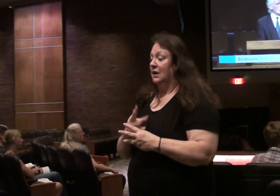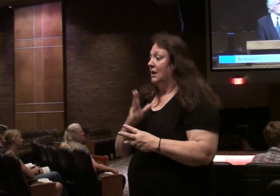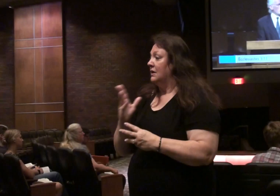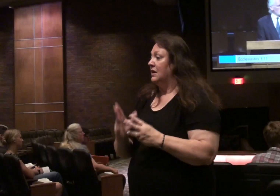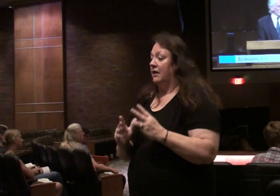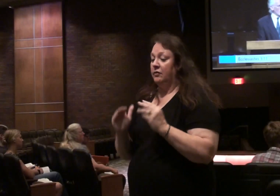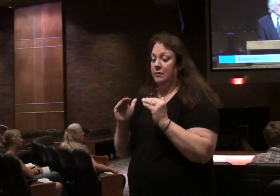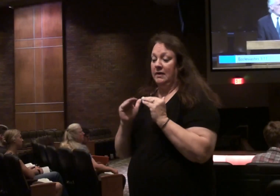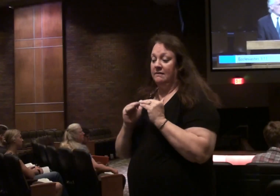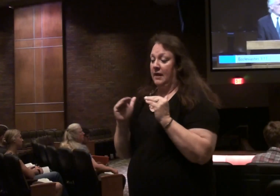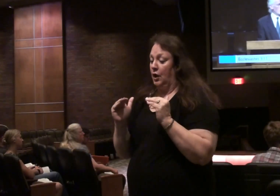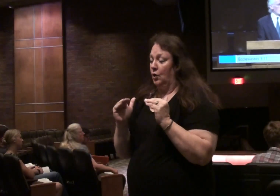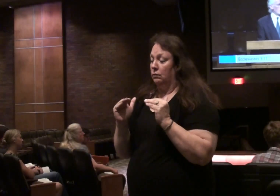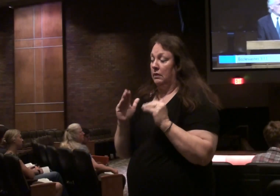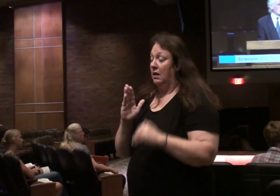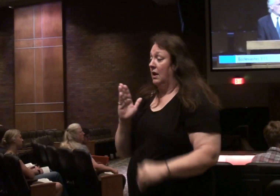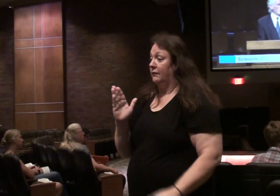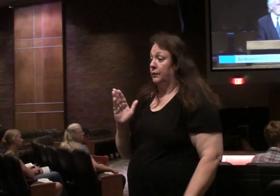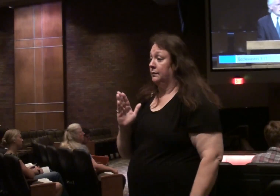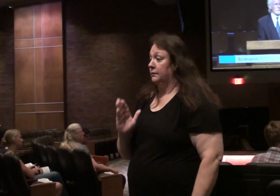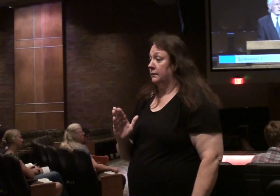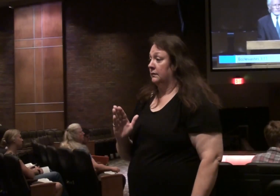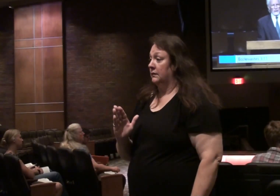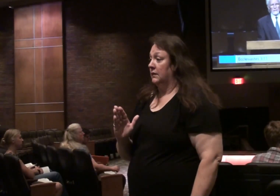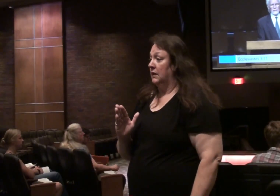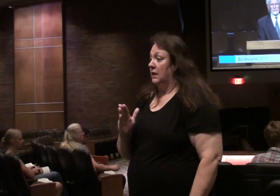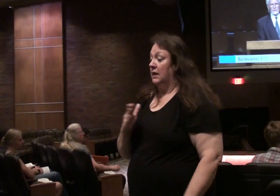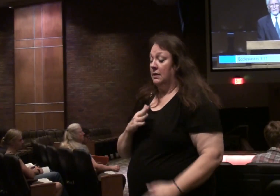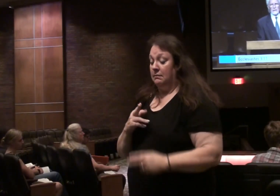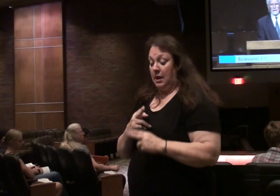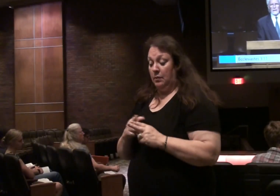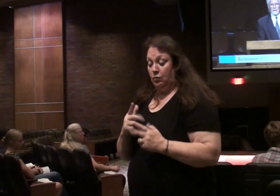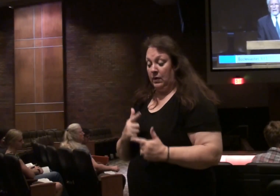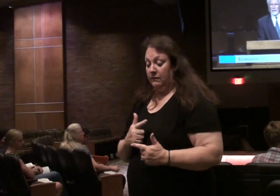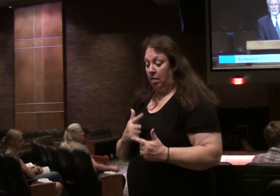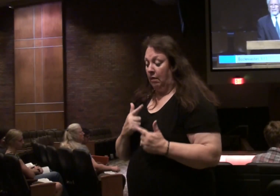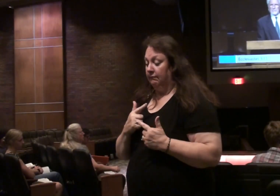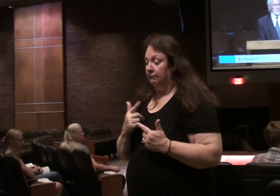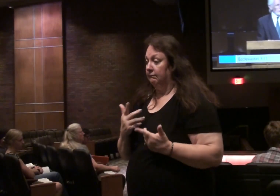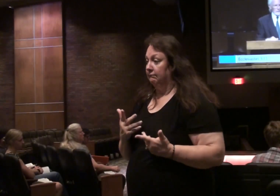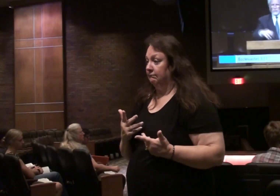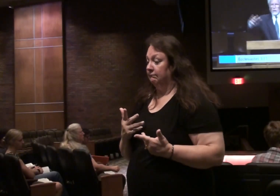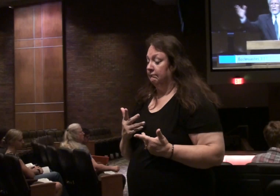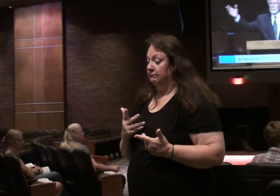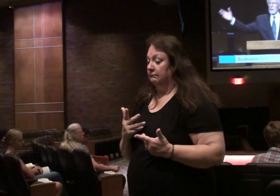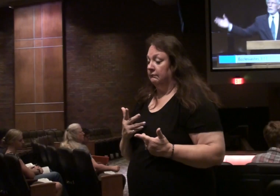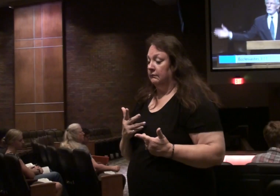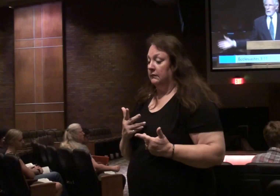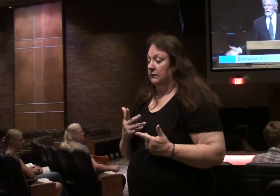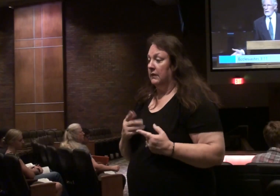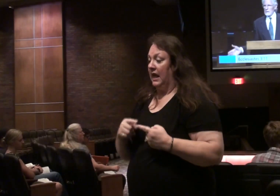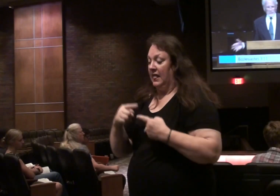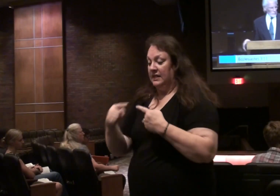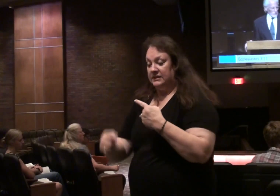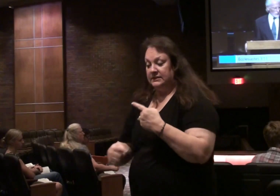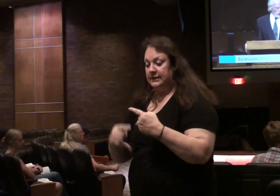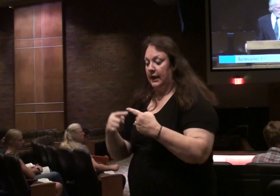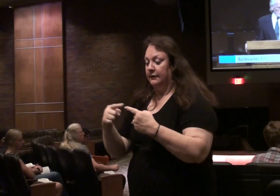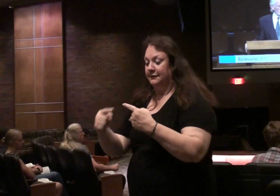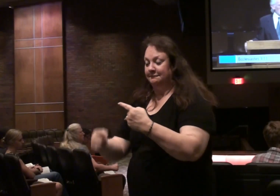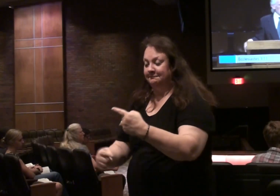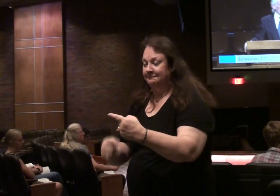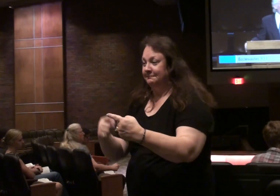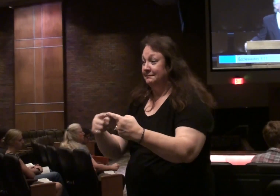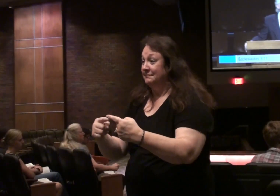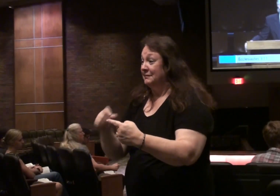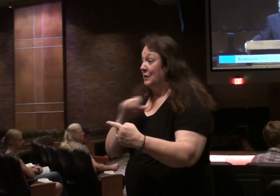just, it will never be fair in my brief life. And the cycle goes on. What